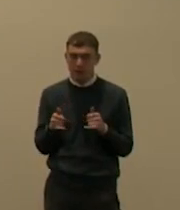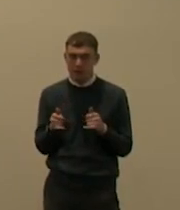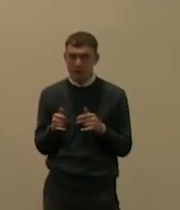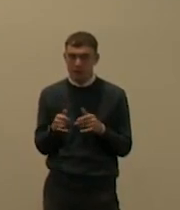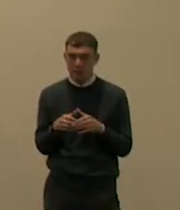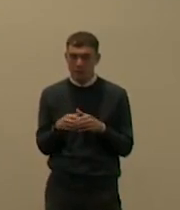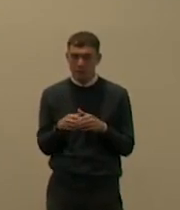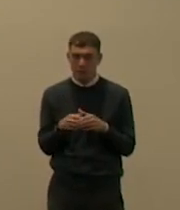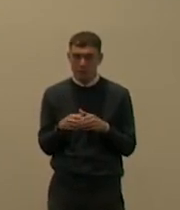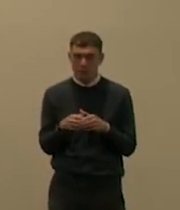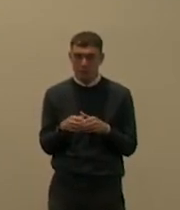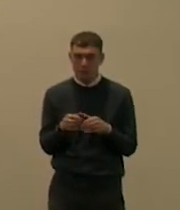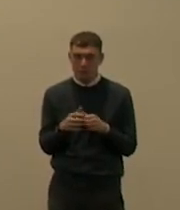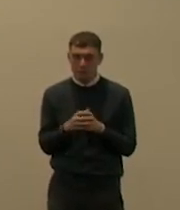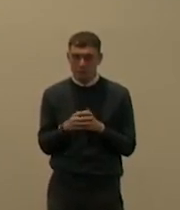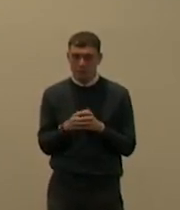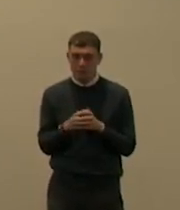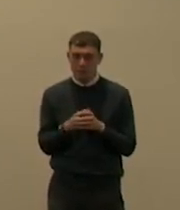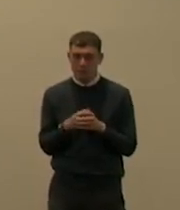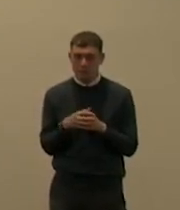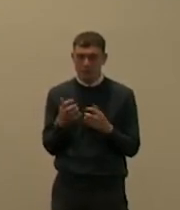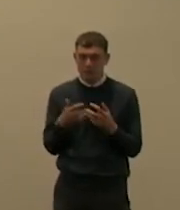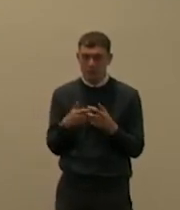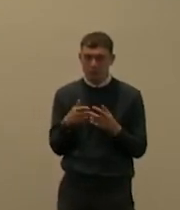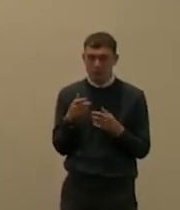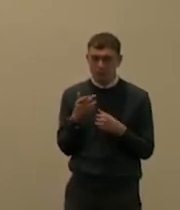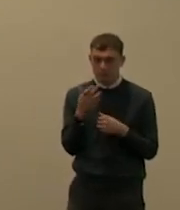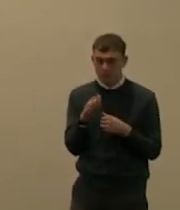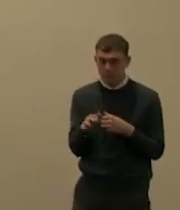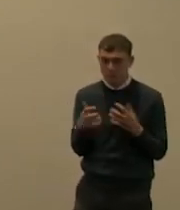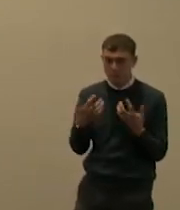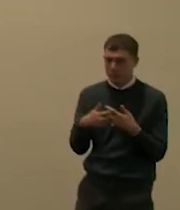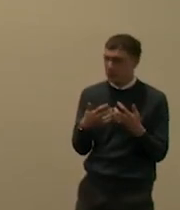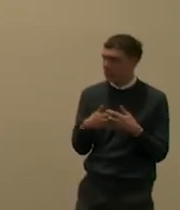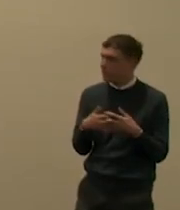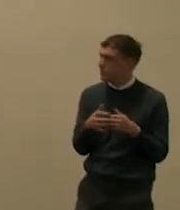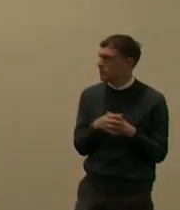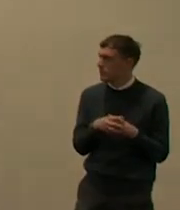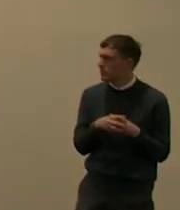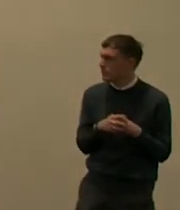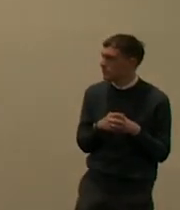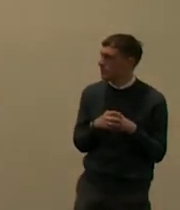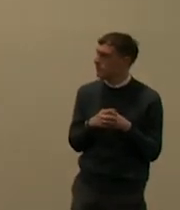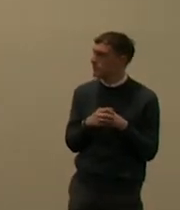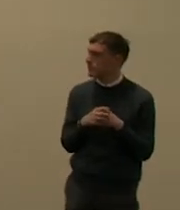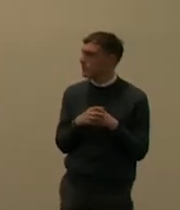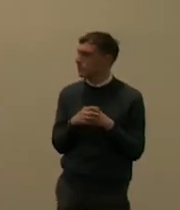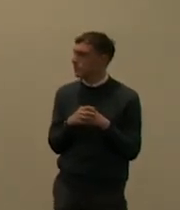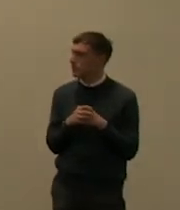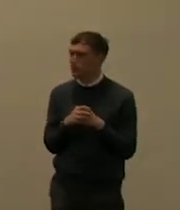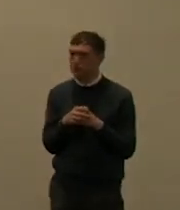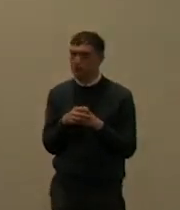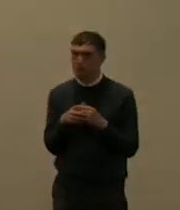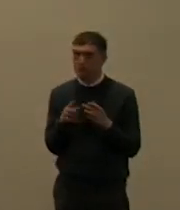testing group is a virtual machine in the virtual network 03. This is testing an